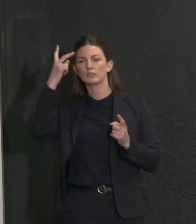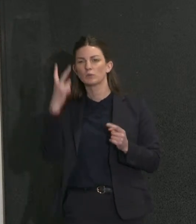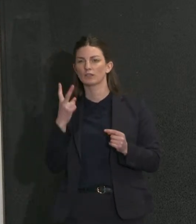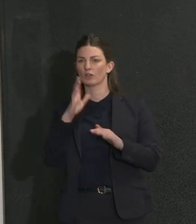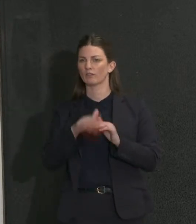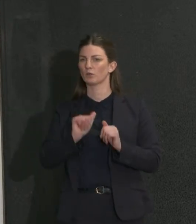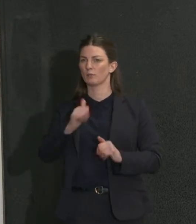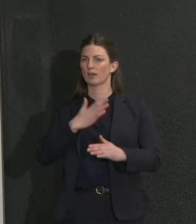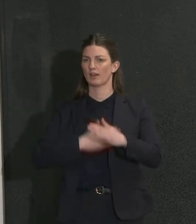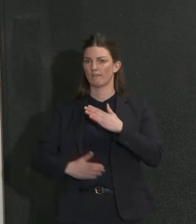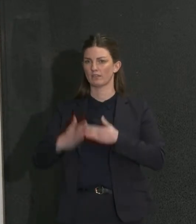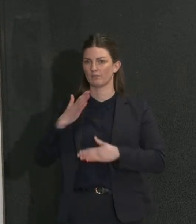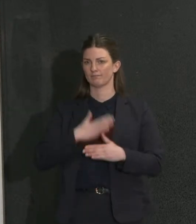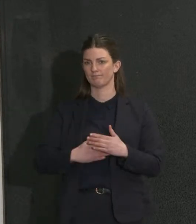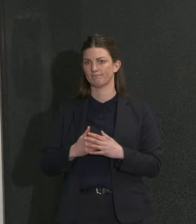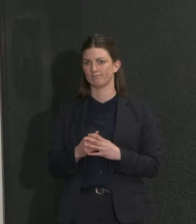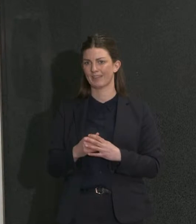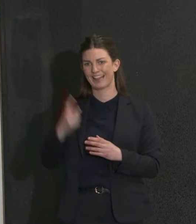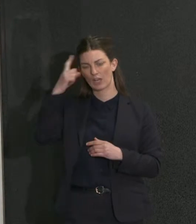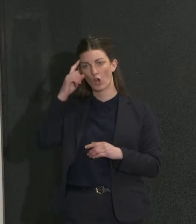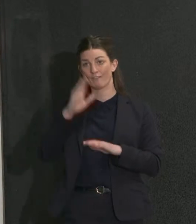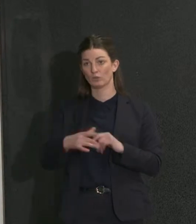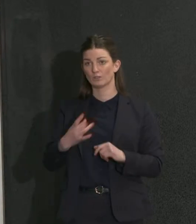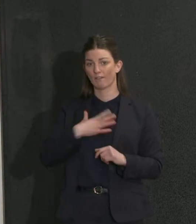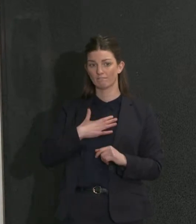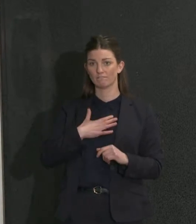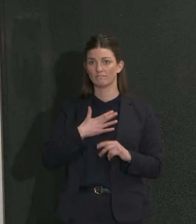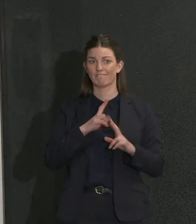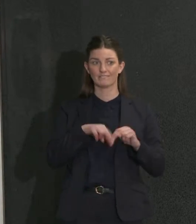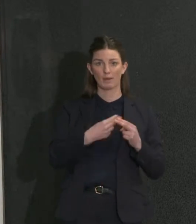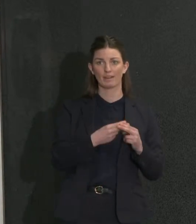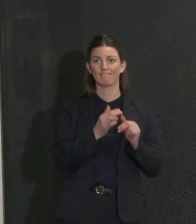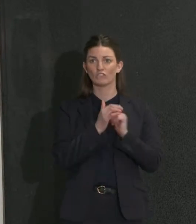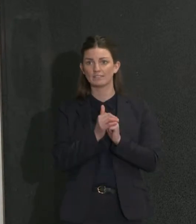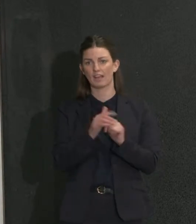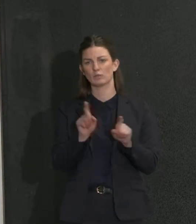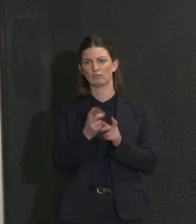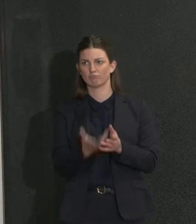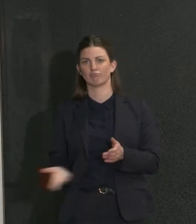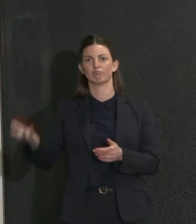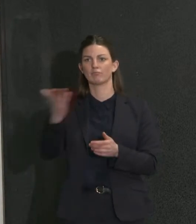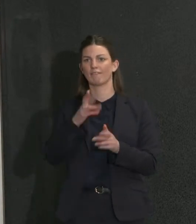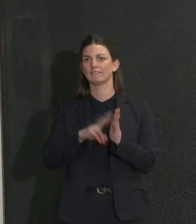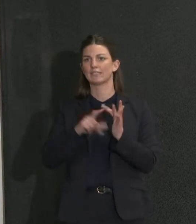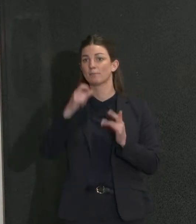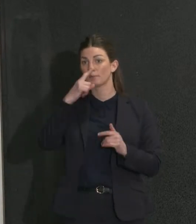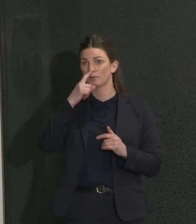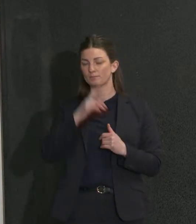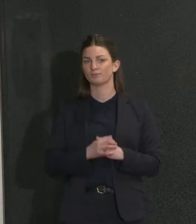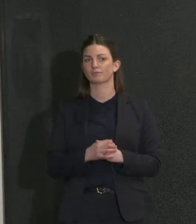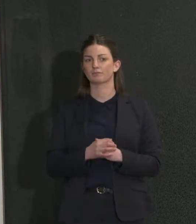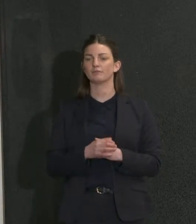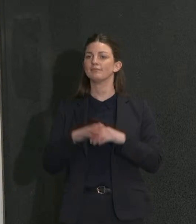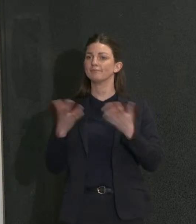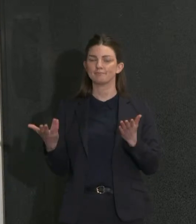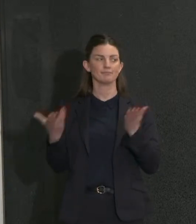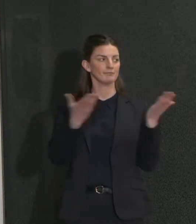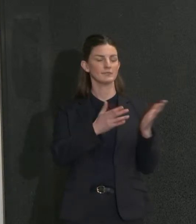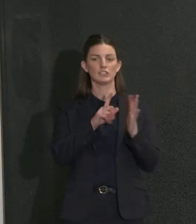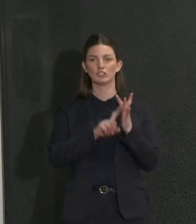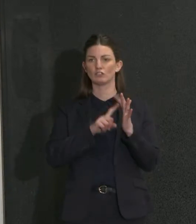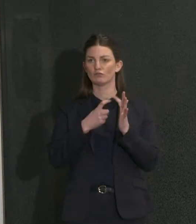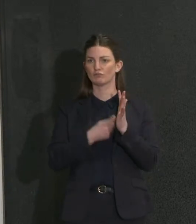and make them in the interests of your own loved ones and everybody else across our state. I'll now ask Jerome to speak to